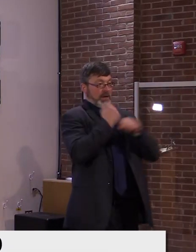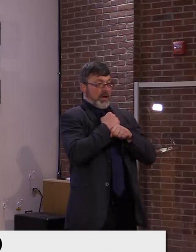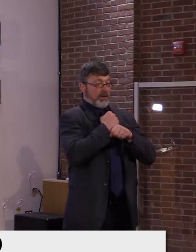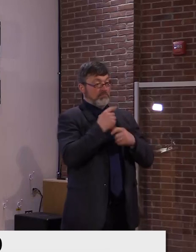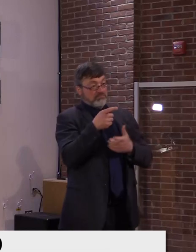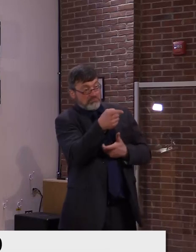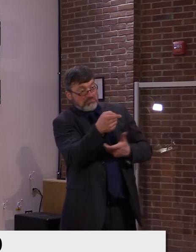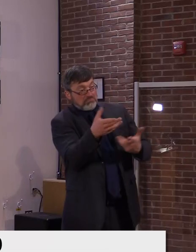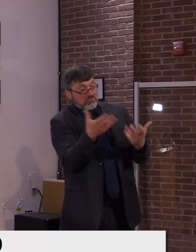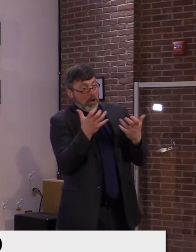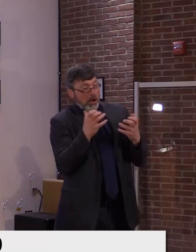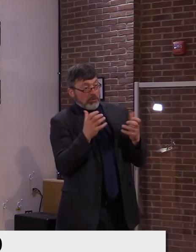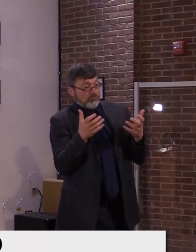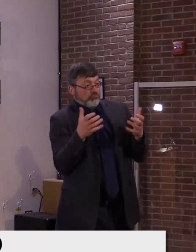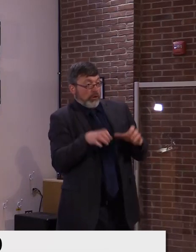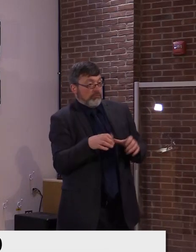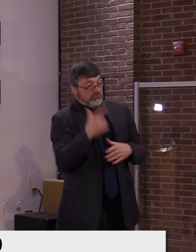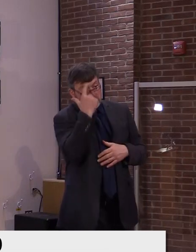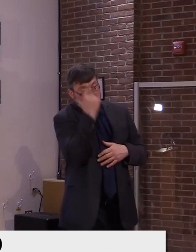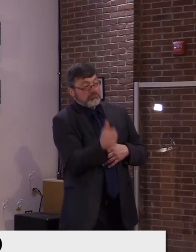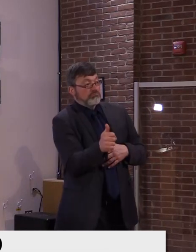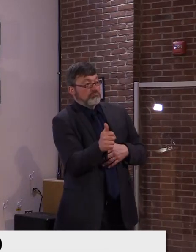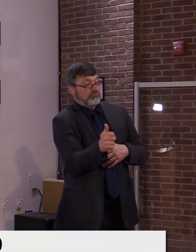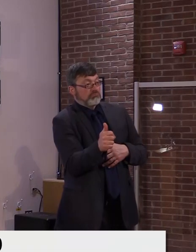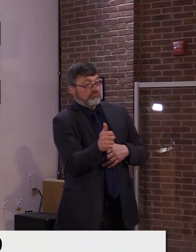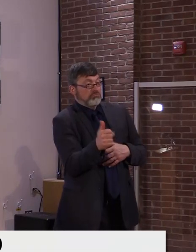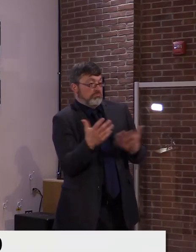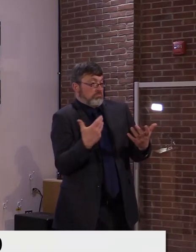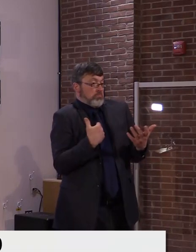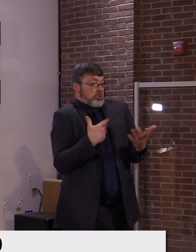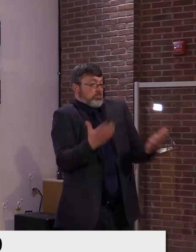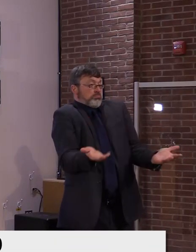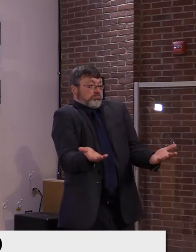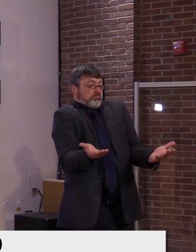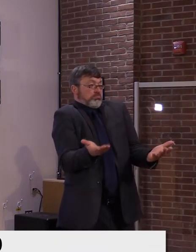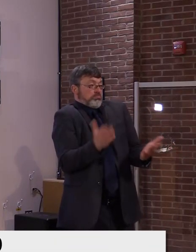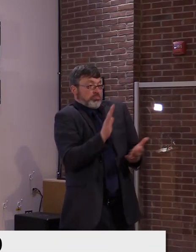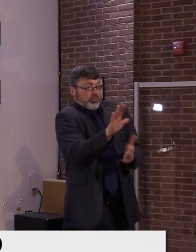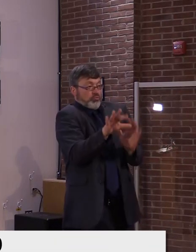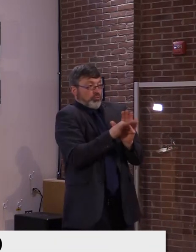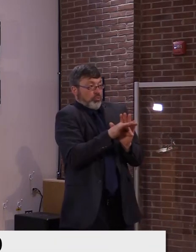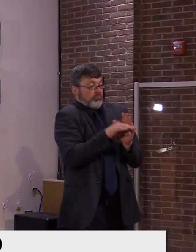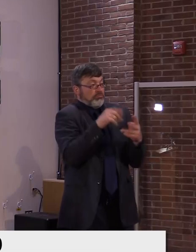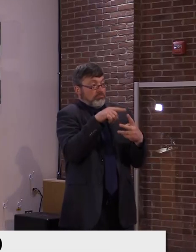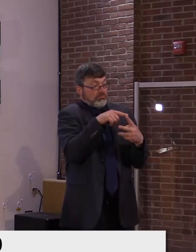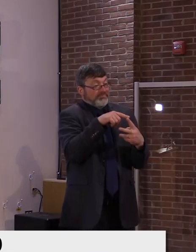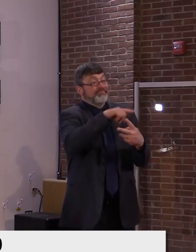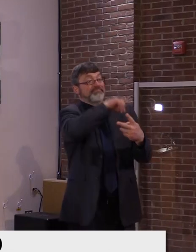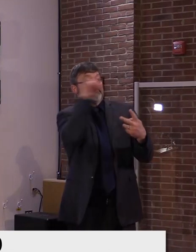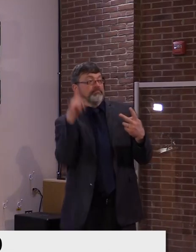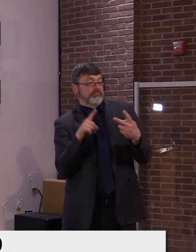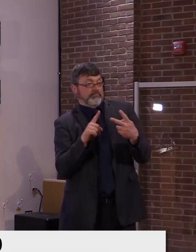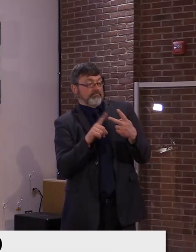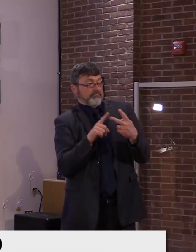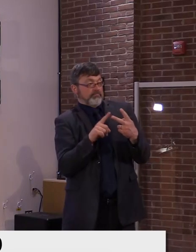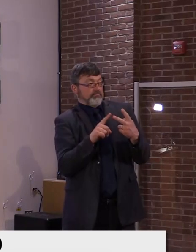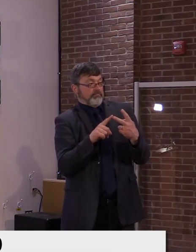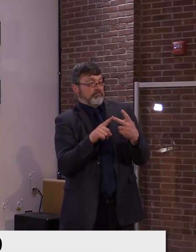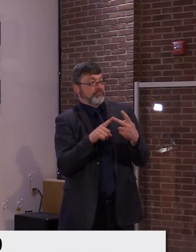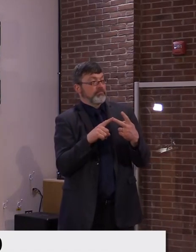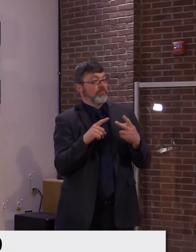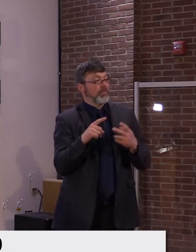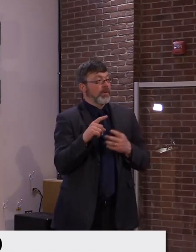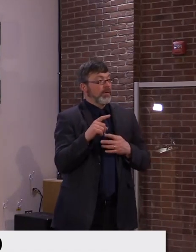take the shot without a lot of concern. Pathway two is, we still think this is a safe and